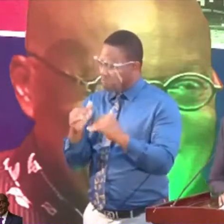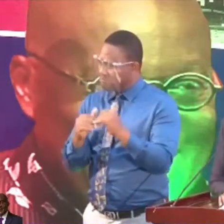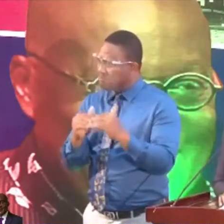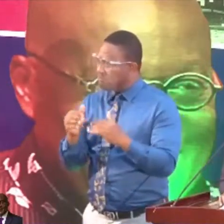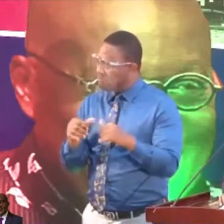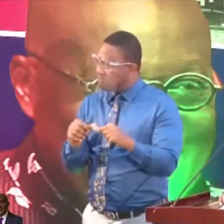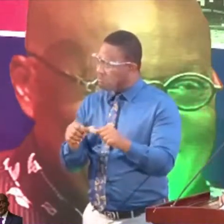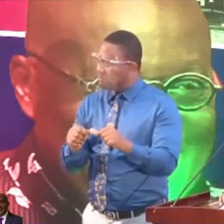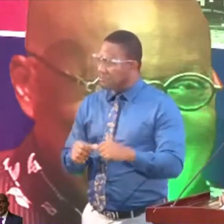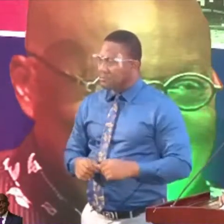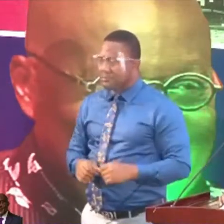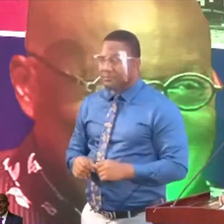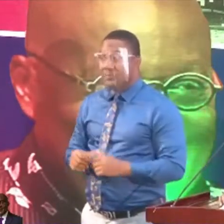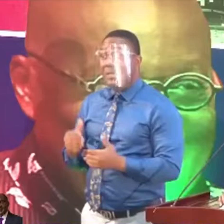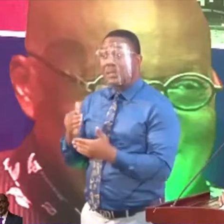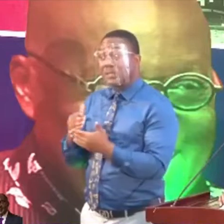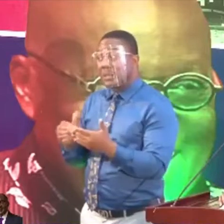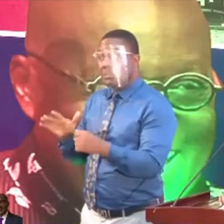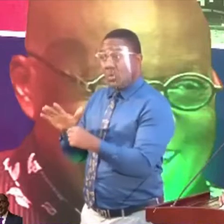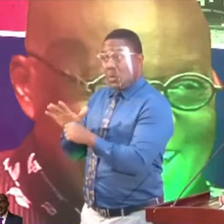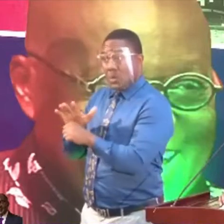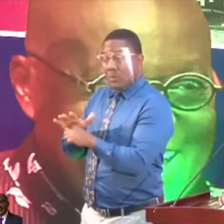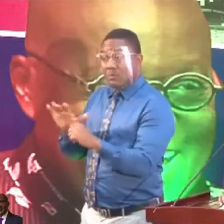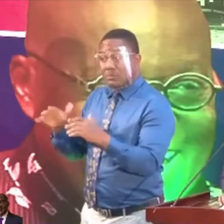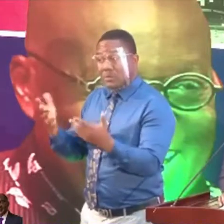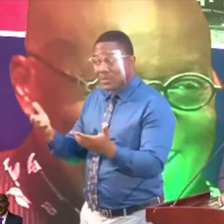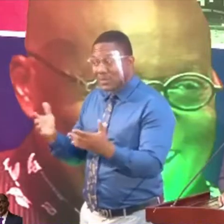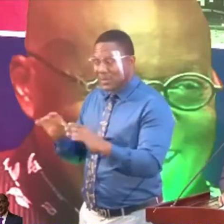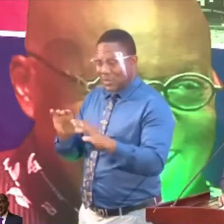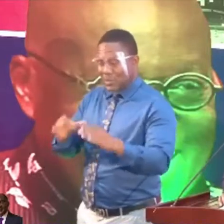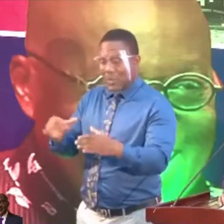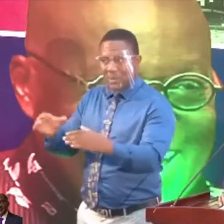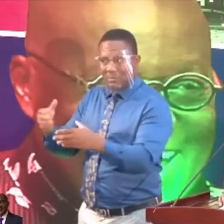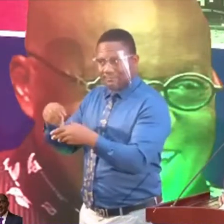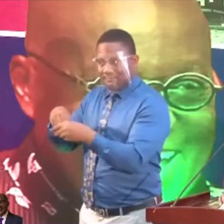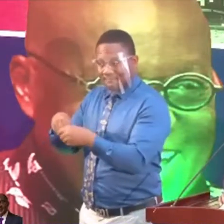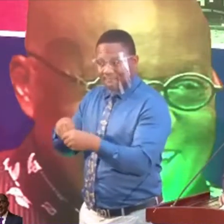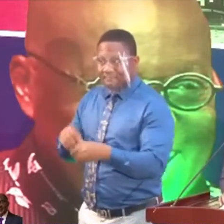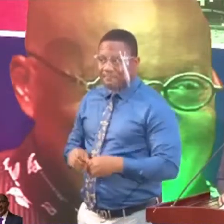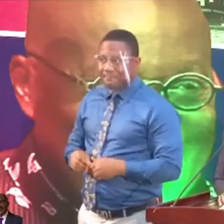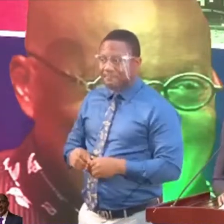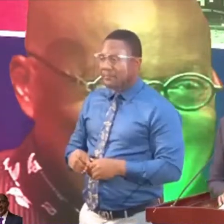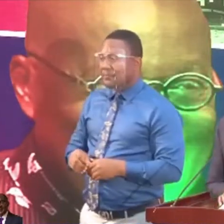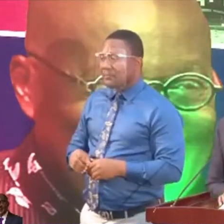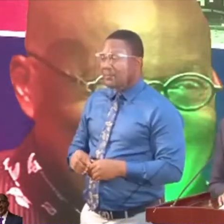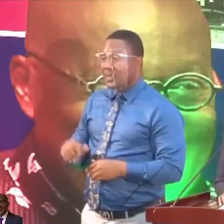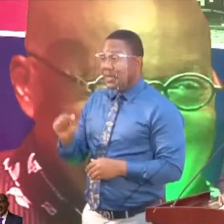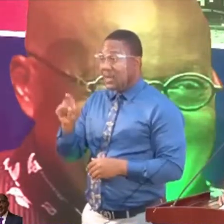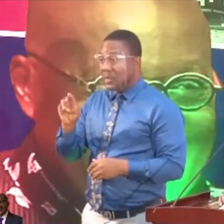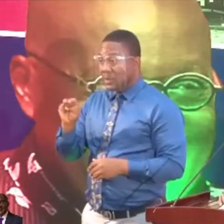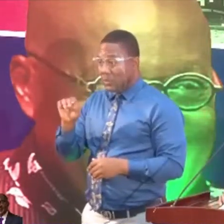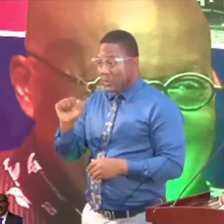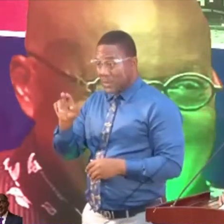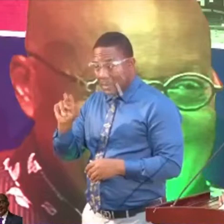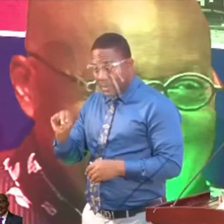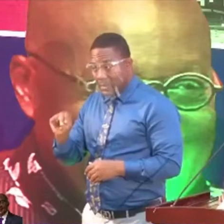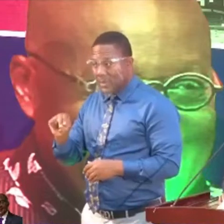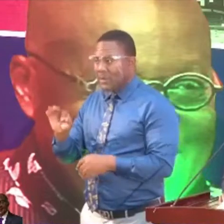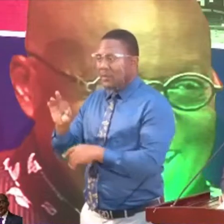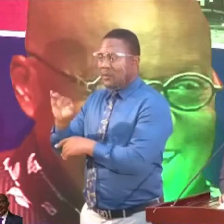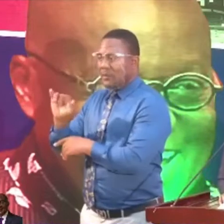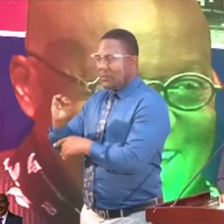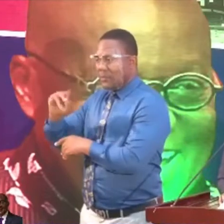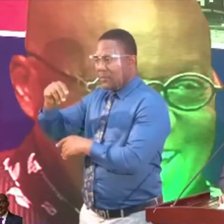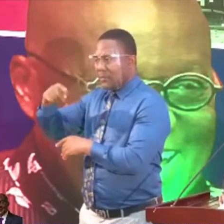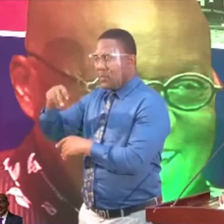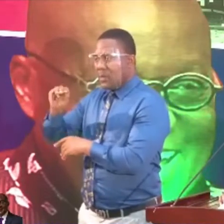completion. Some of the completed projects are in communities including Eduman in Afija Kwabre, Frimpong Manso in